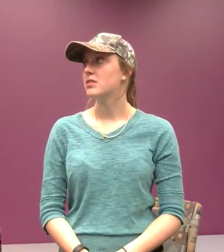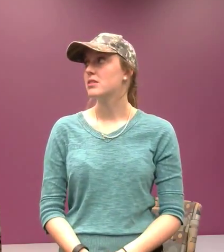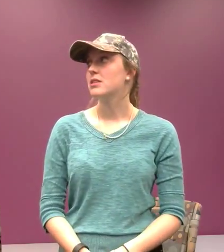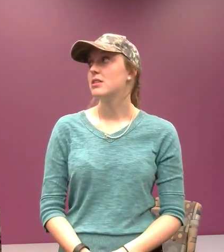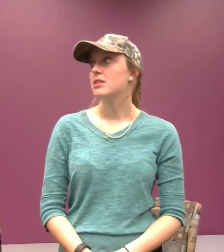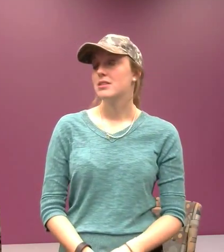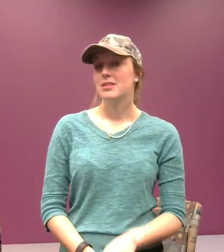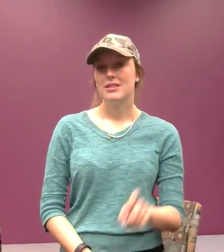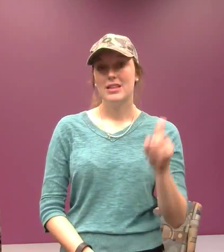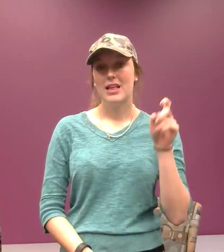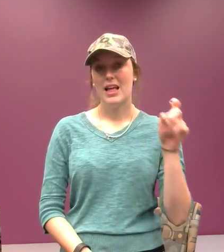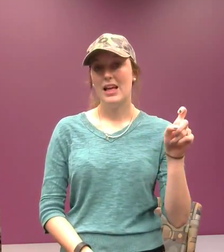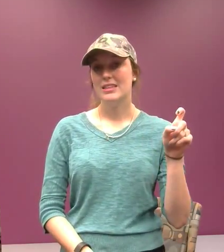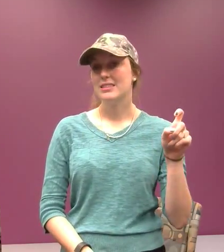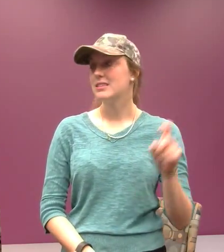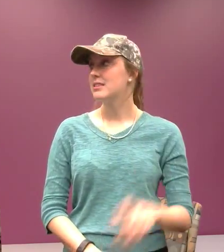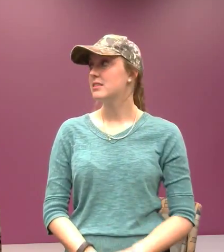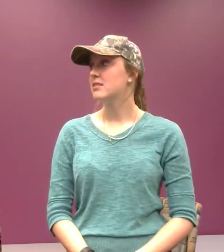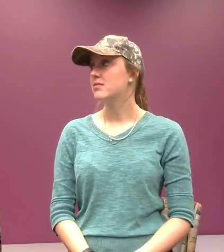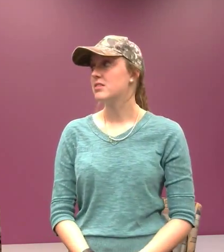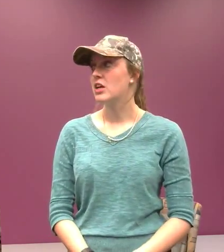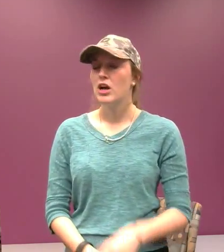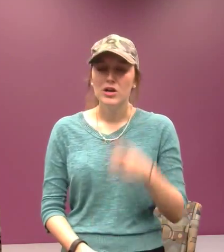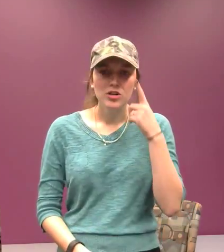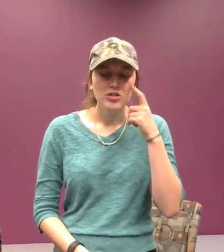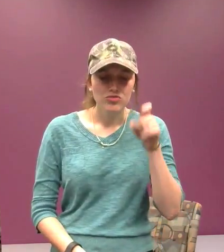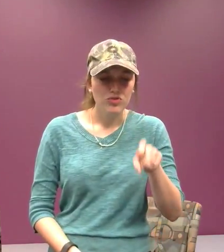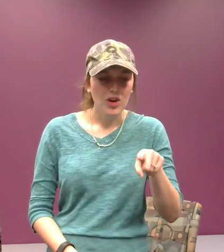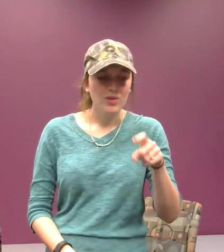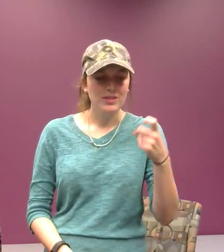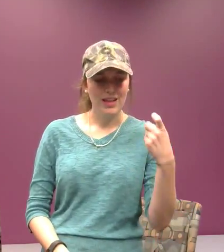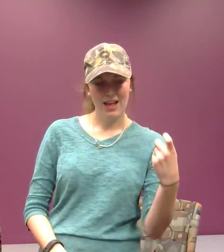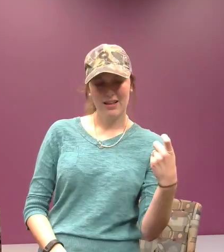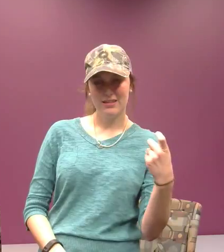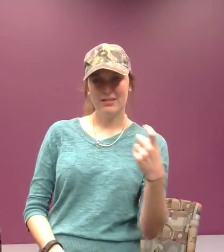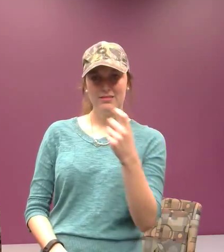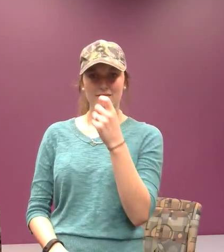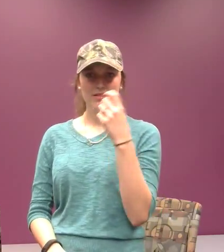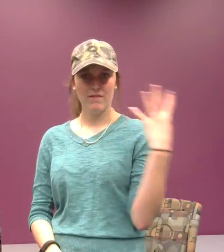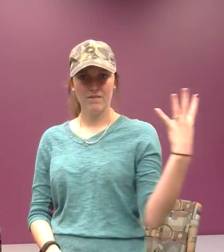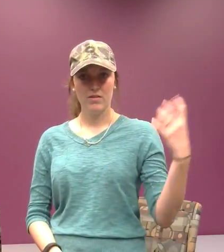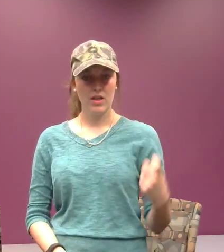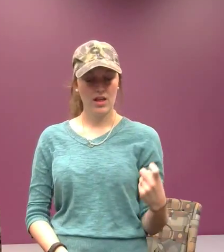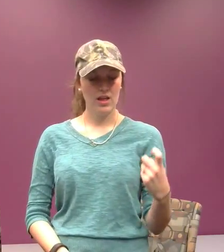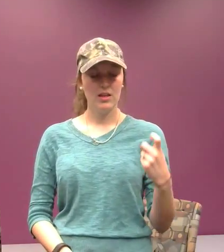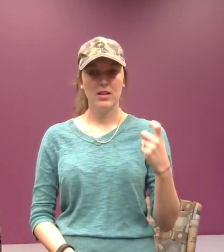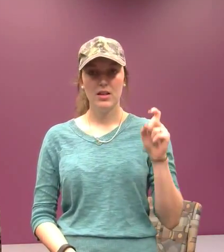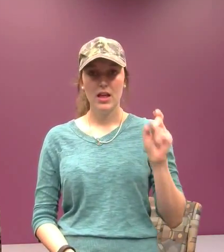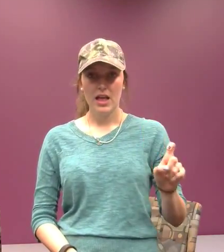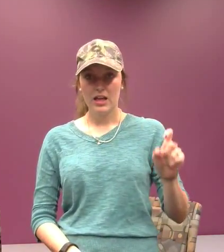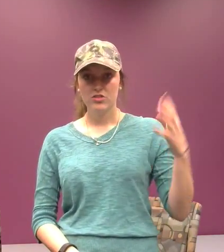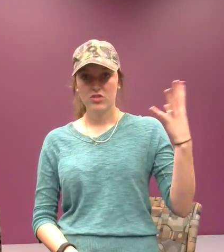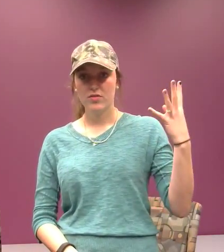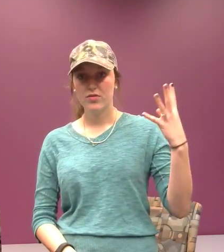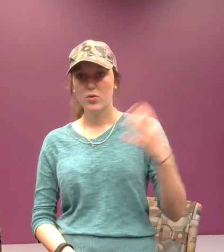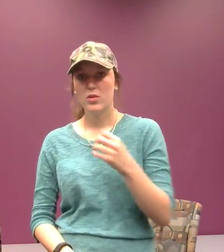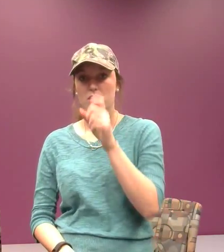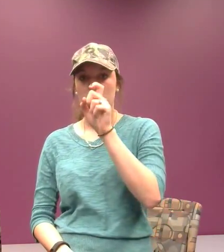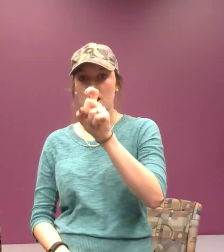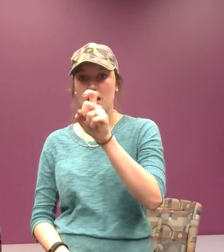I would like you to notice that you have an x here and an x to the 4th there. So I would